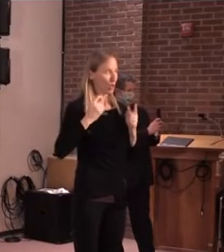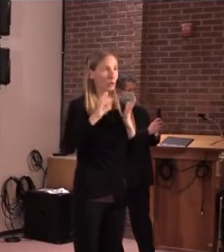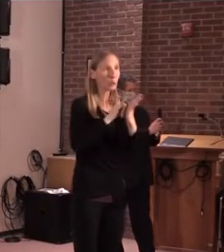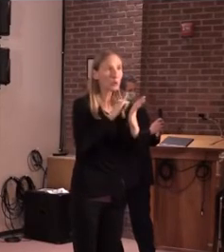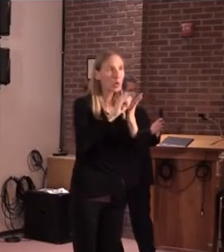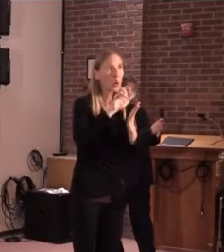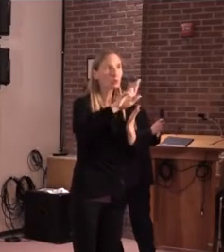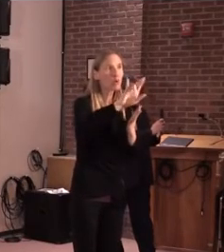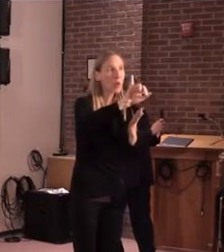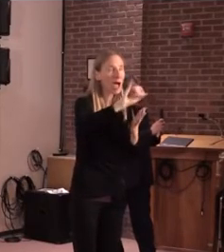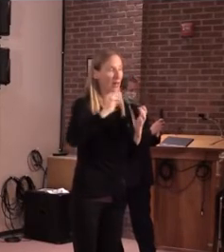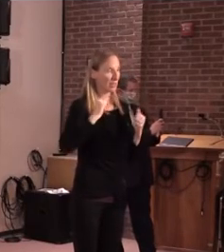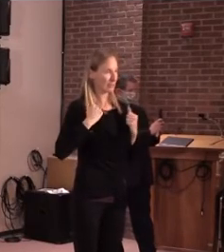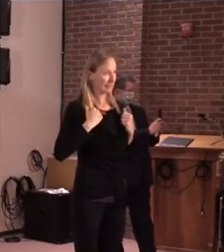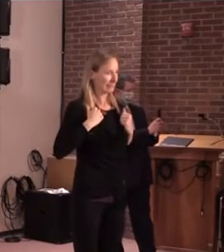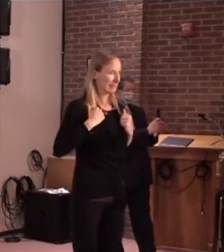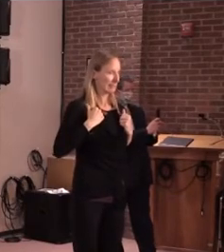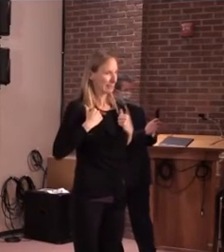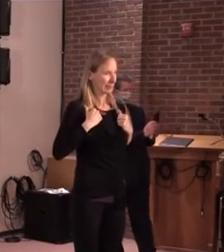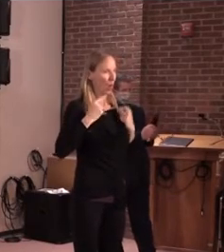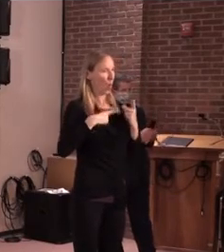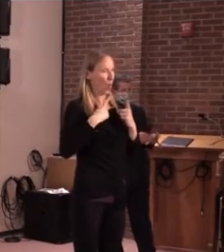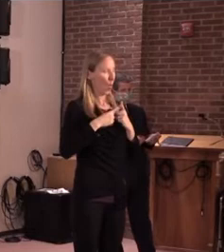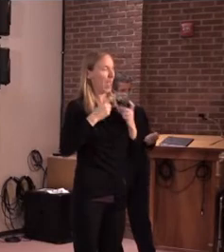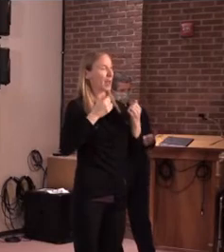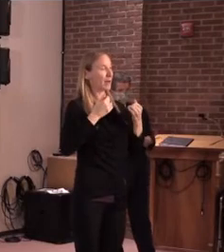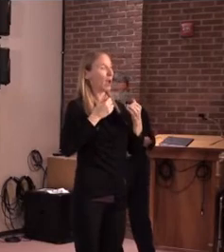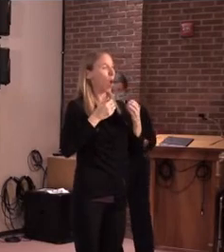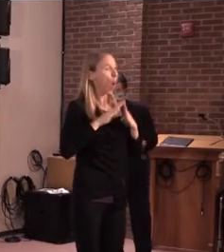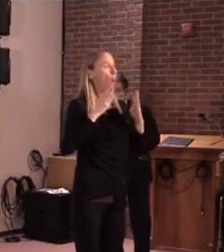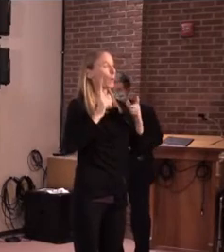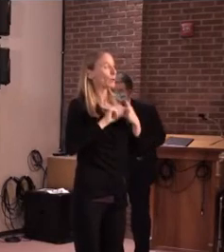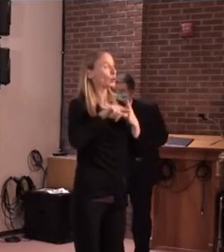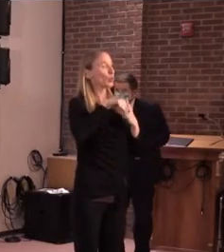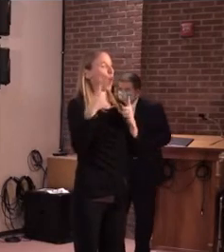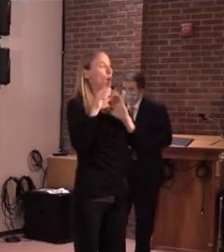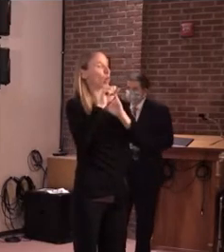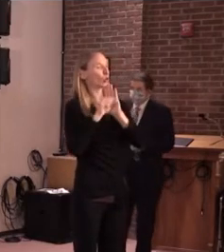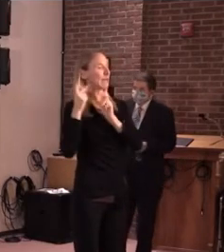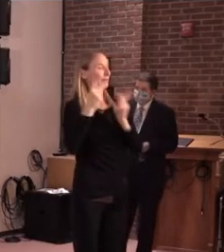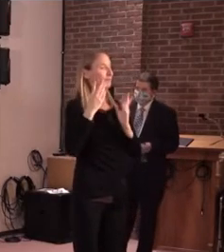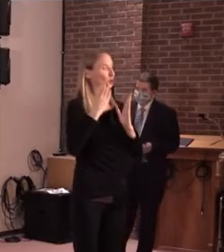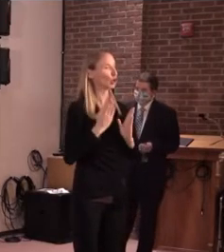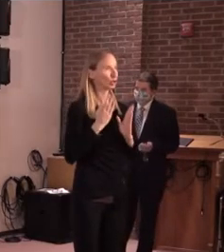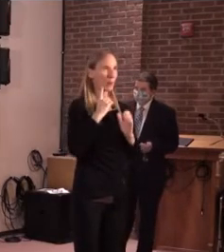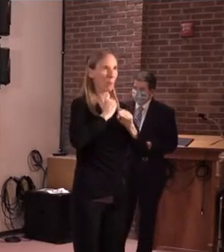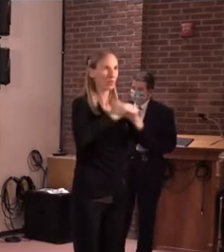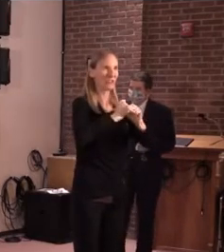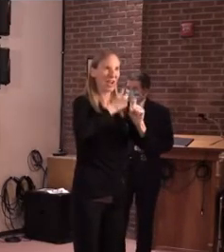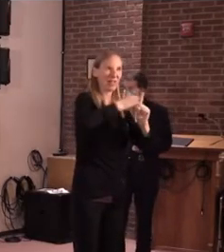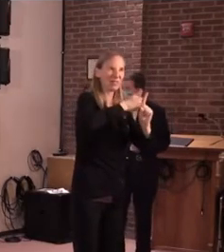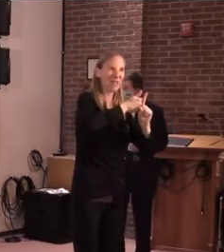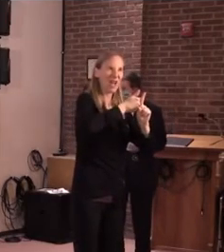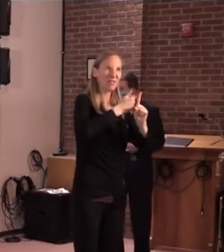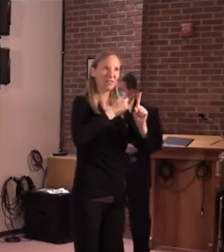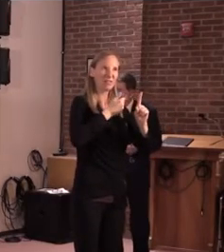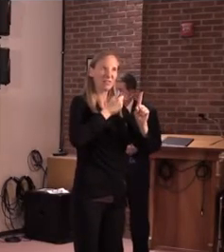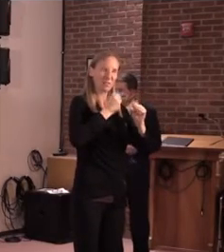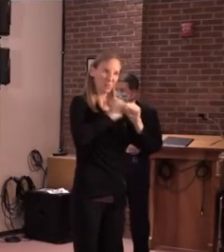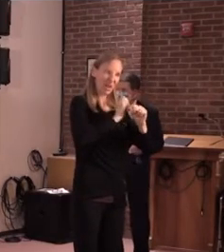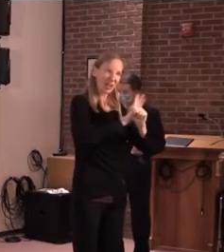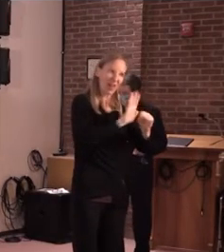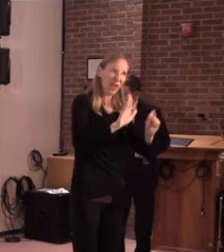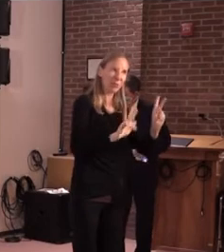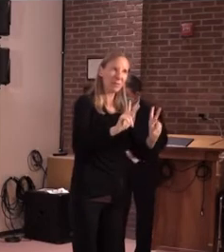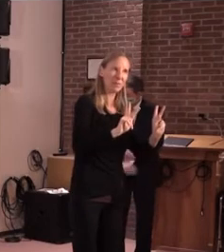York and Rhode Island have all had the same measures. They're trying to protect themselves, take care of their